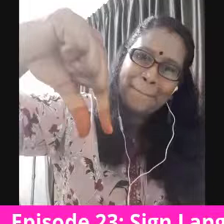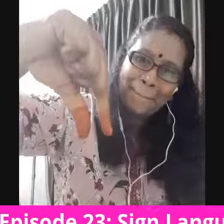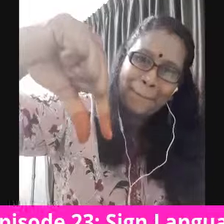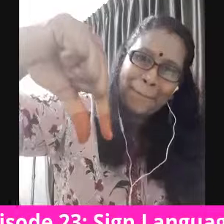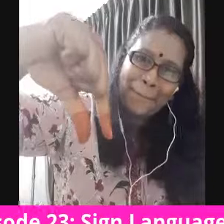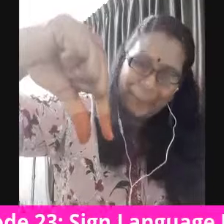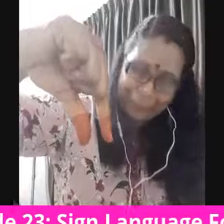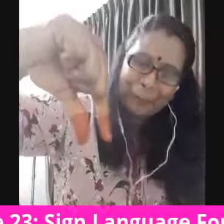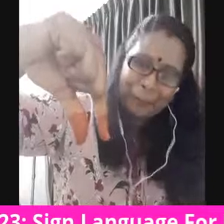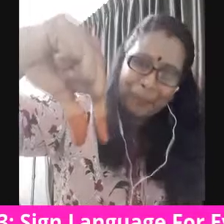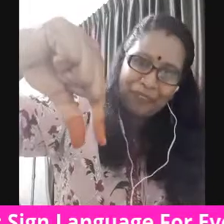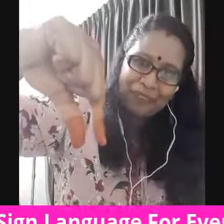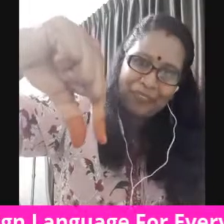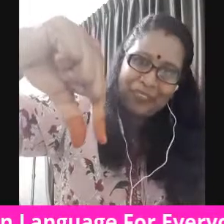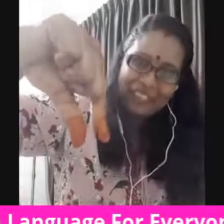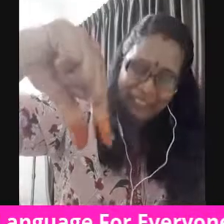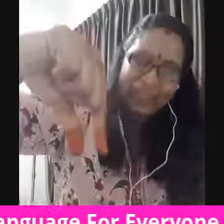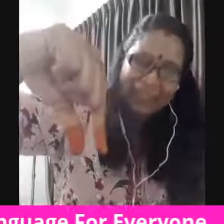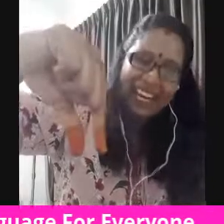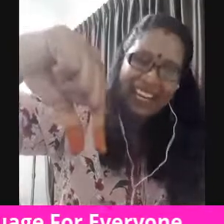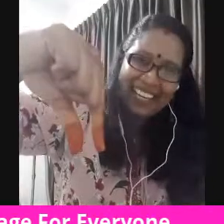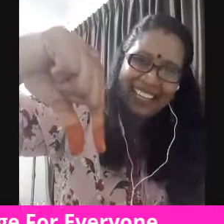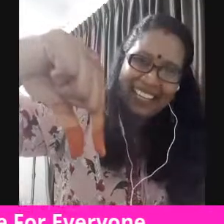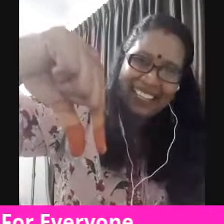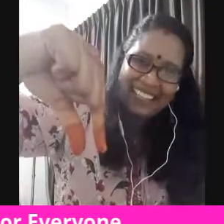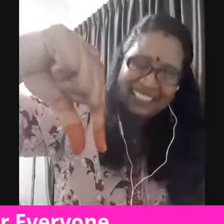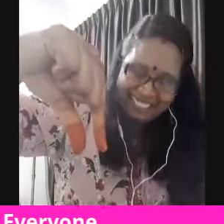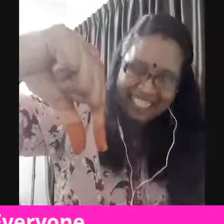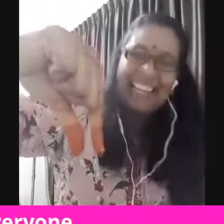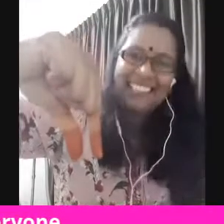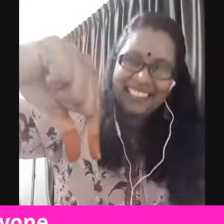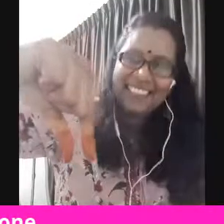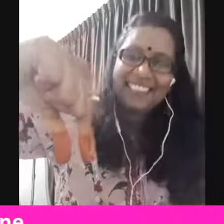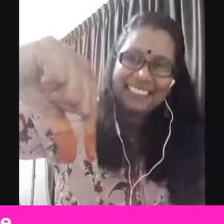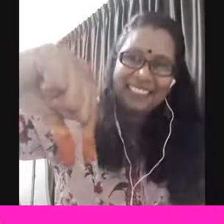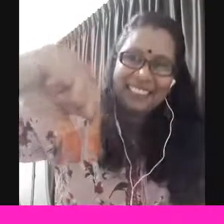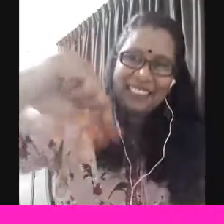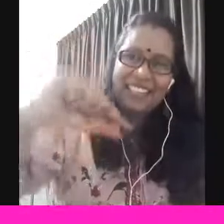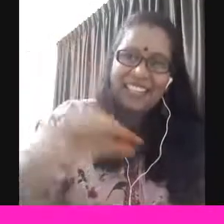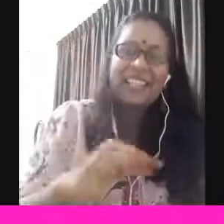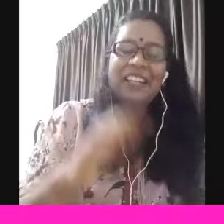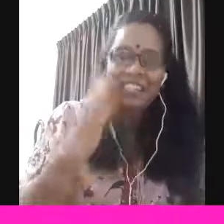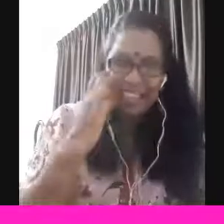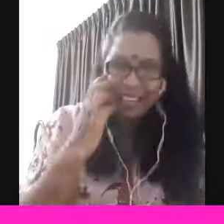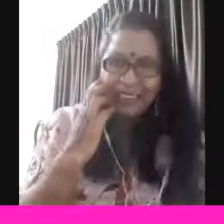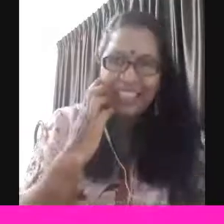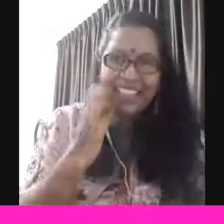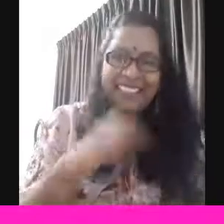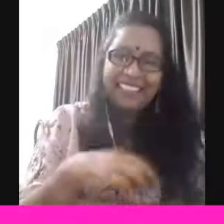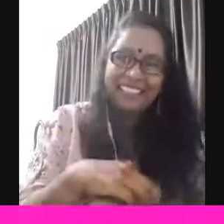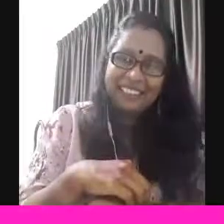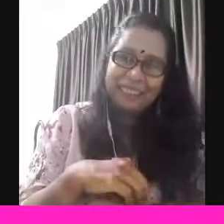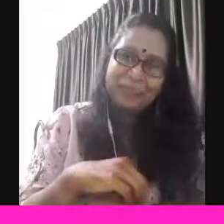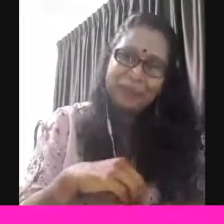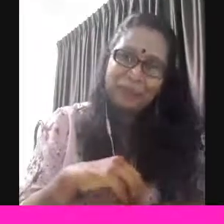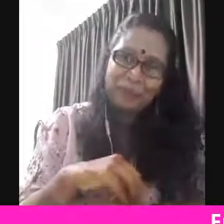Down, down. Oh, this is This is cute. Q. Yeah, yeah, R. yeah.